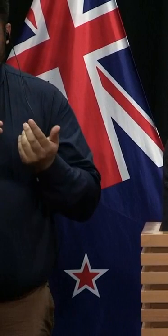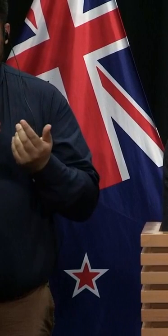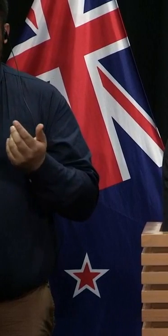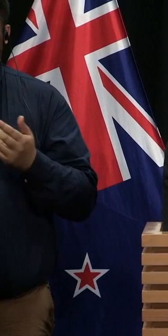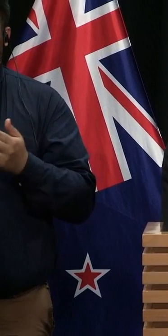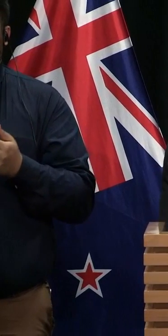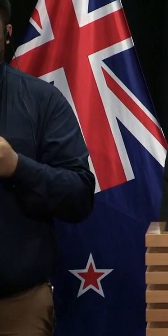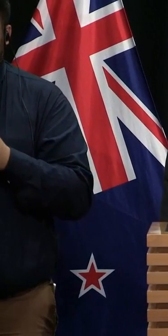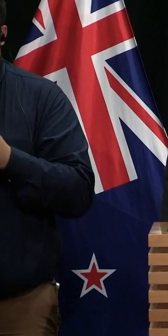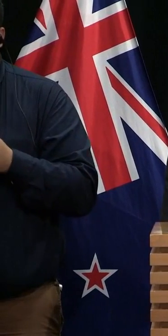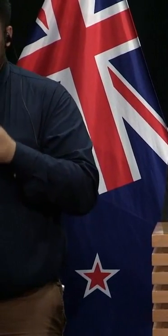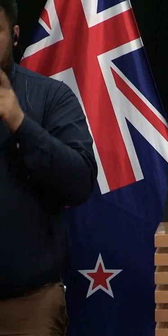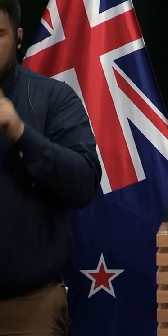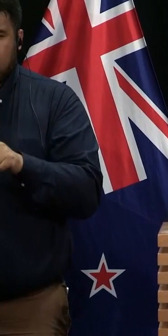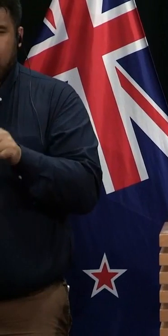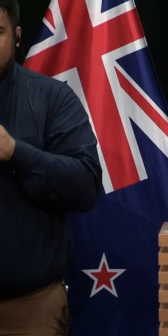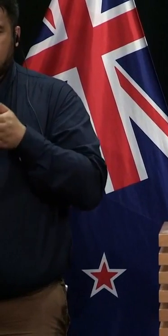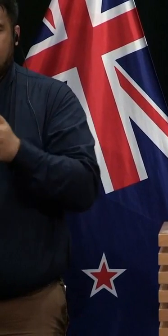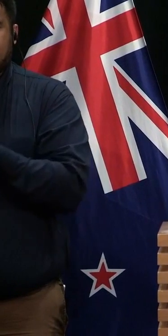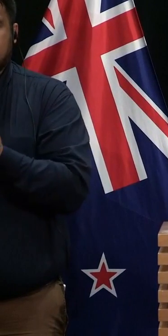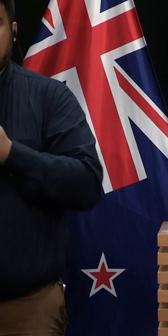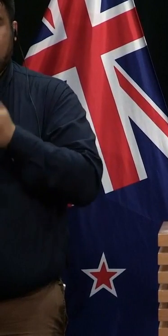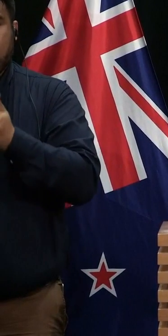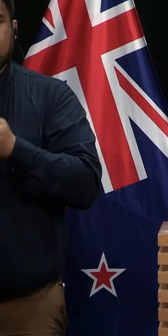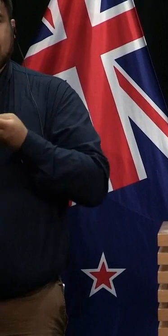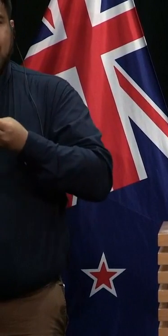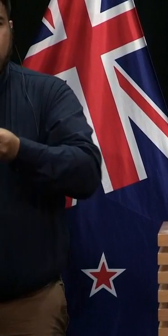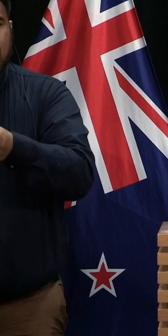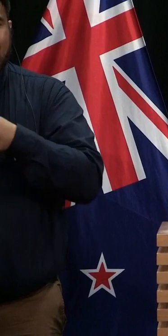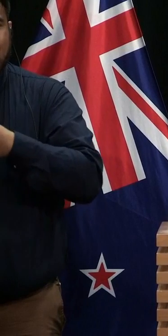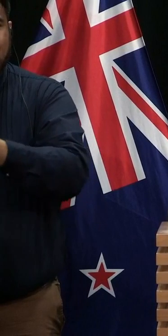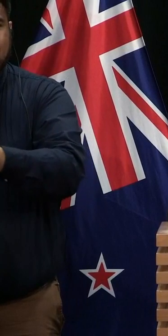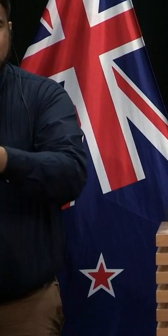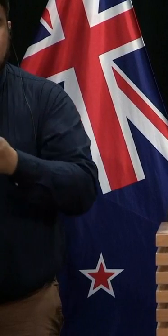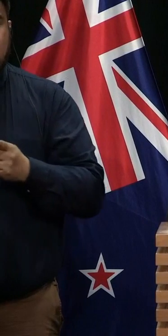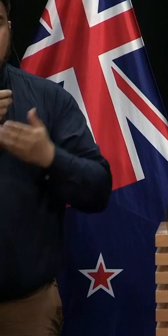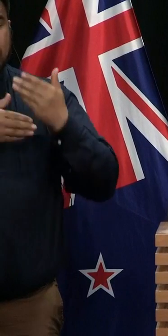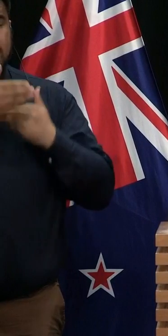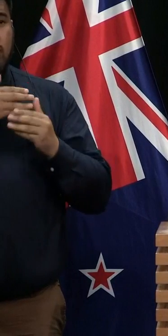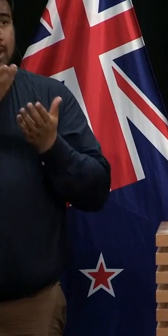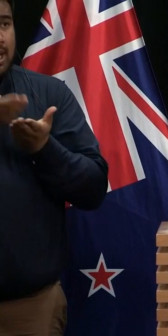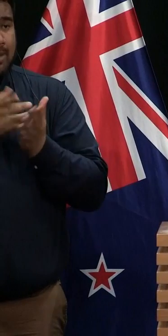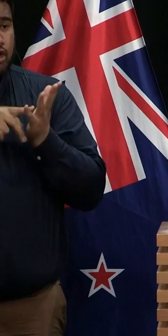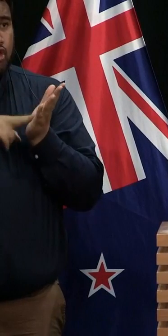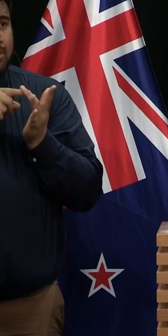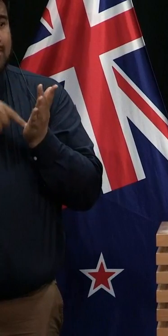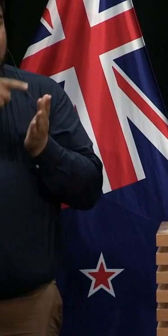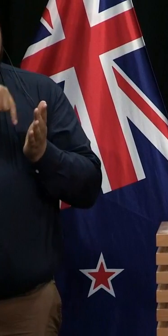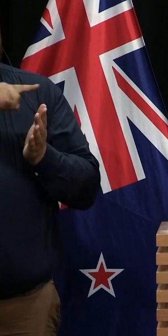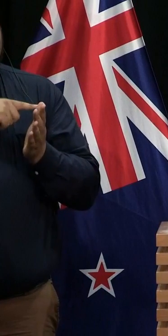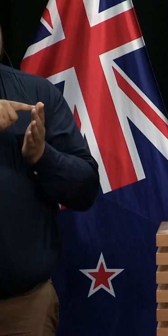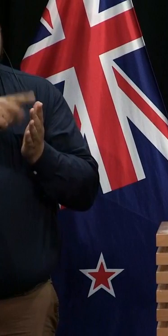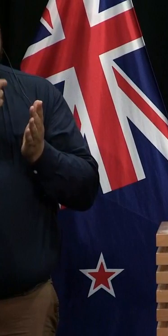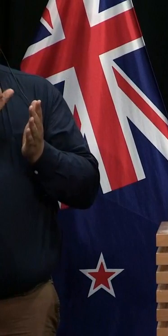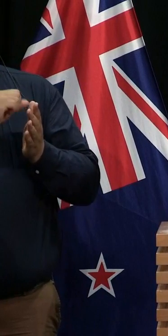can streamline this process, because of course the historic claims unit has a process where they work through individual cases. If